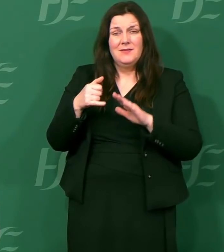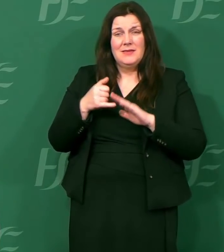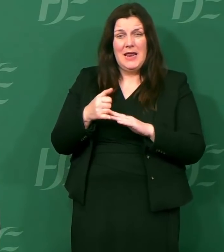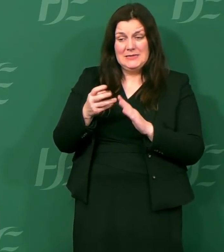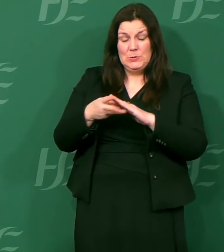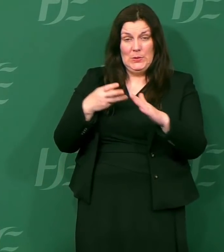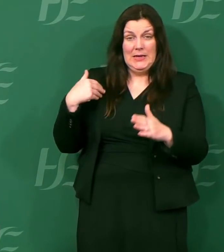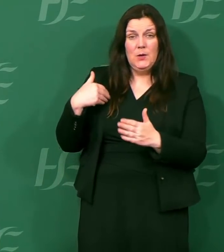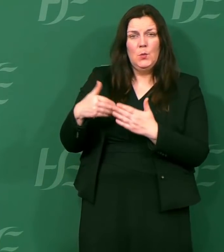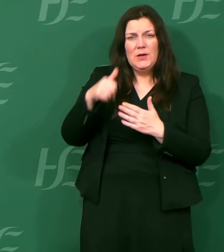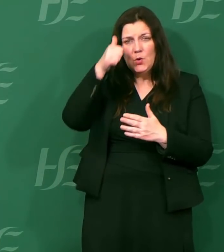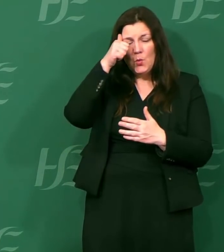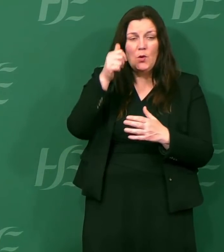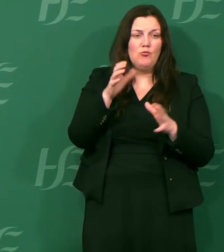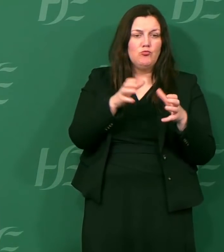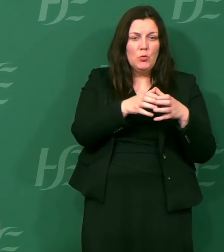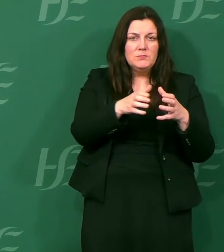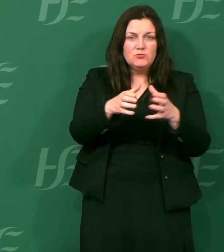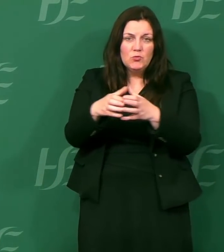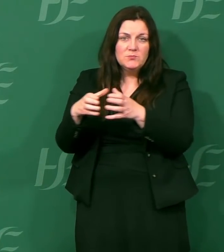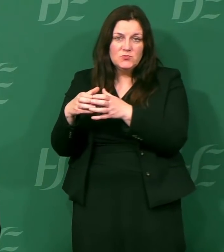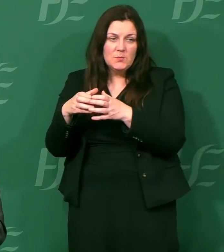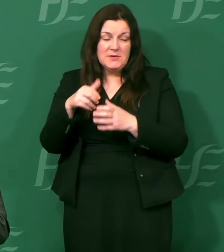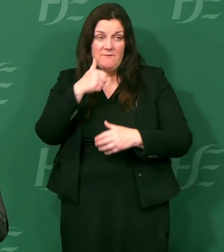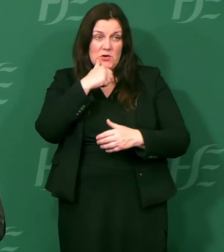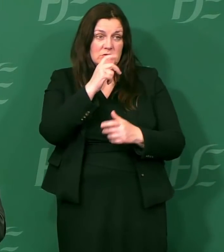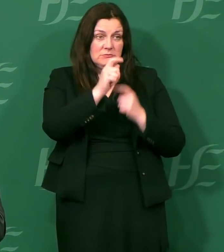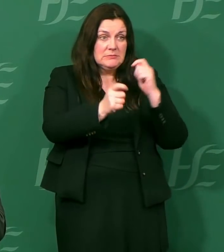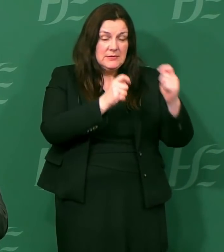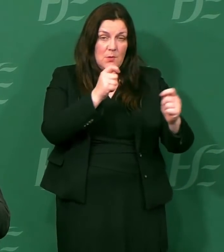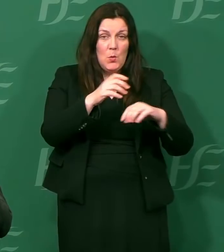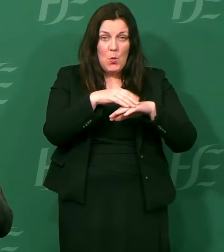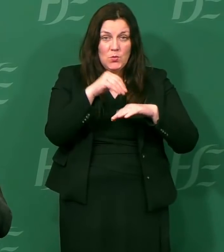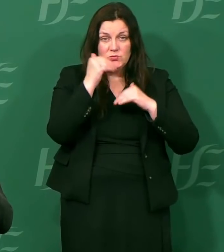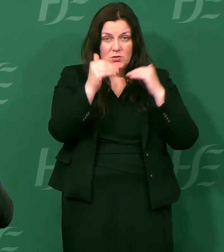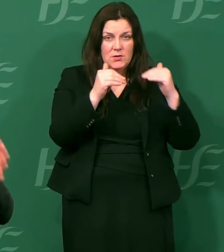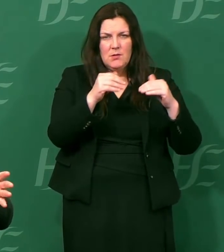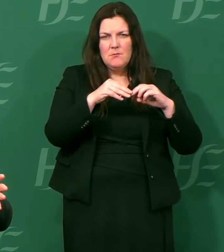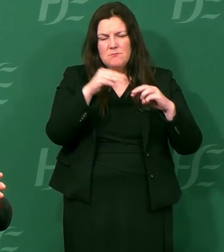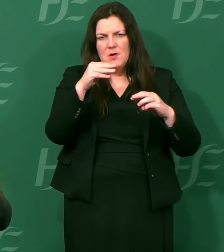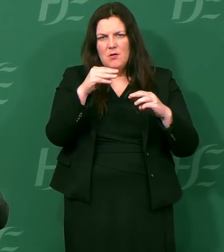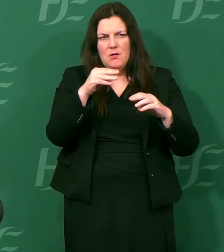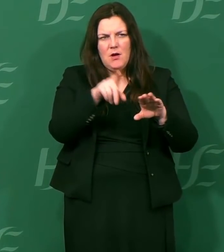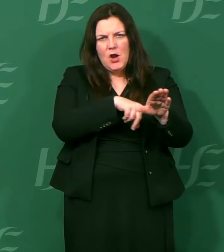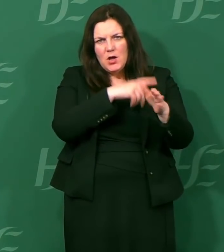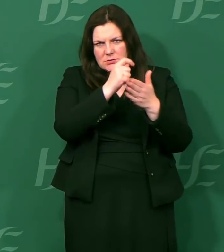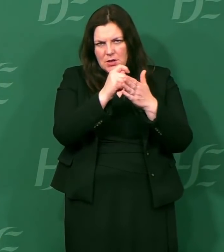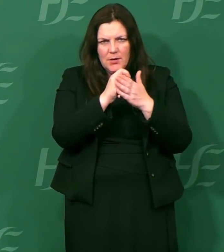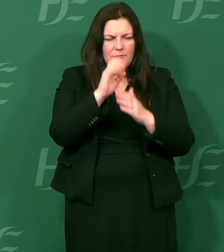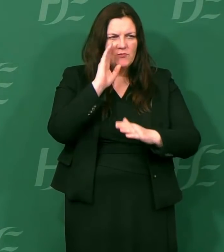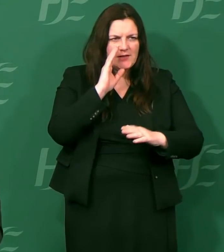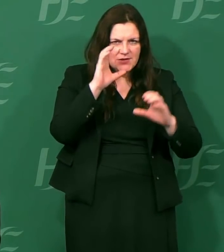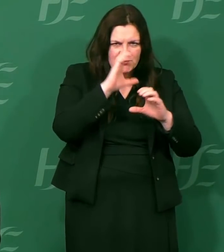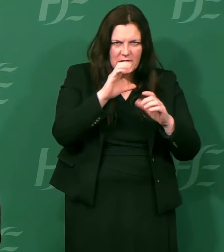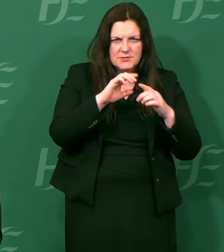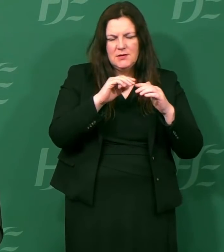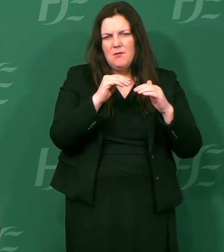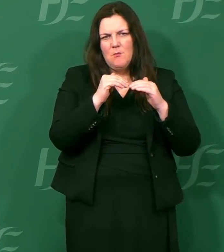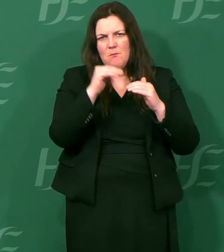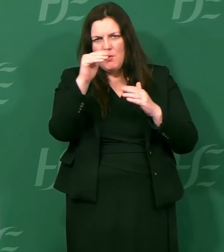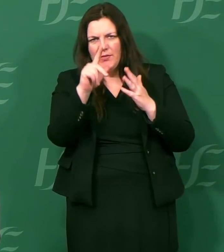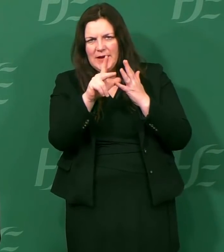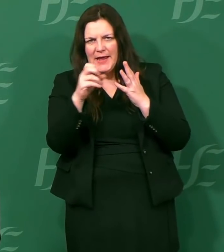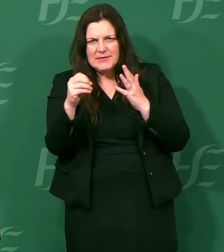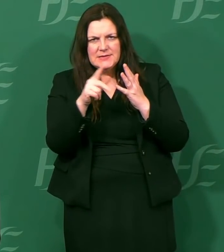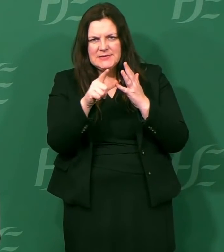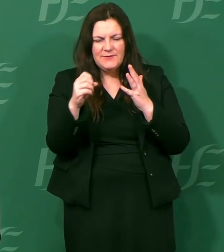start getting into the ages, so 50s up, the first groups we've been doing have all been more complex, so long-term care facilities, over 80s, over 70s. As we